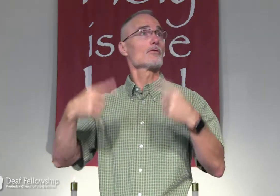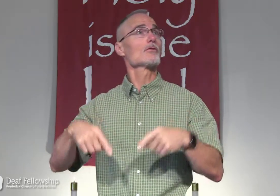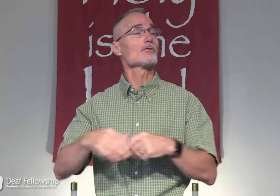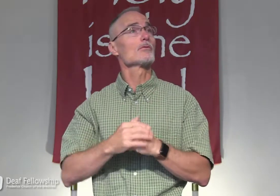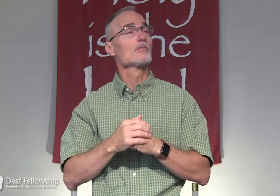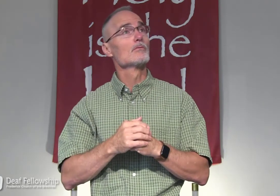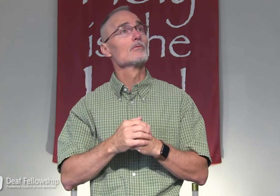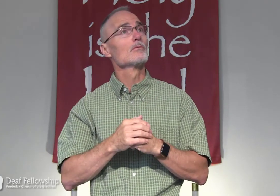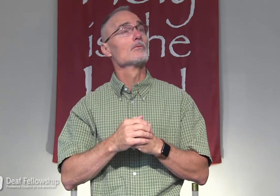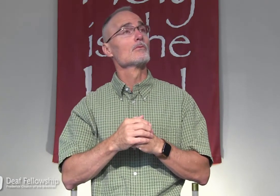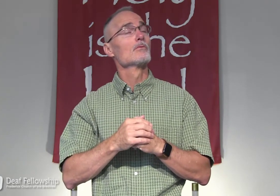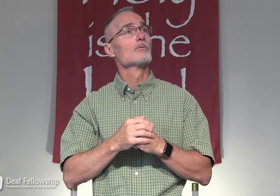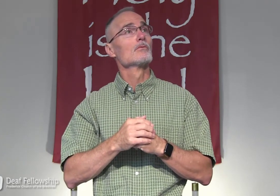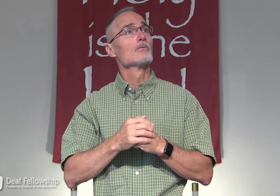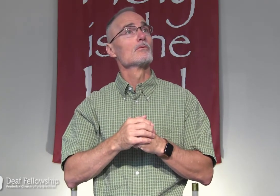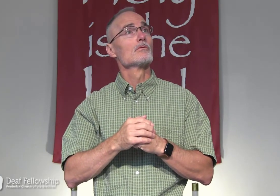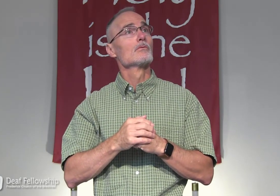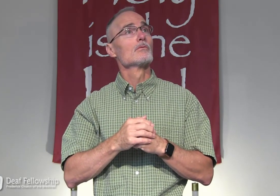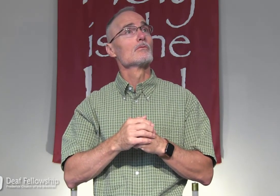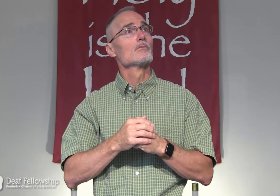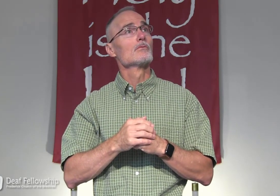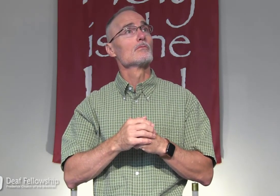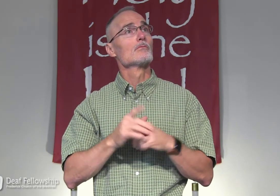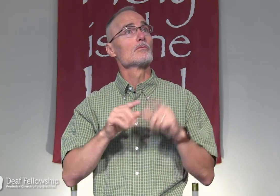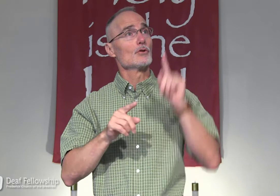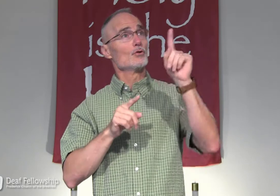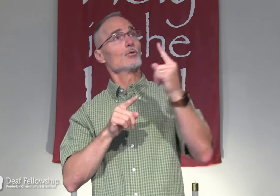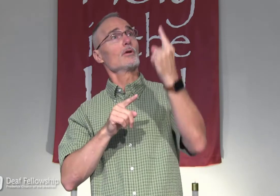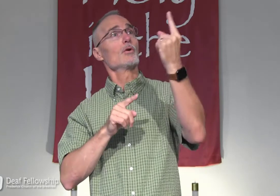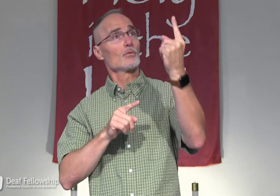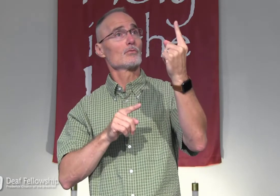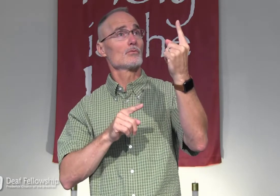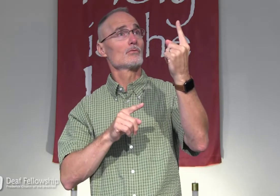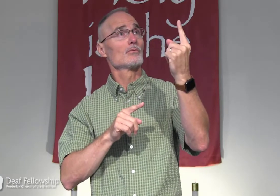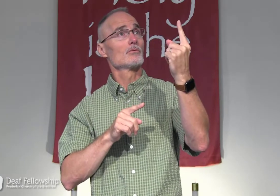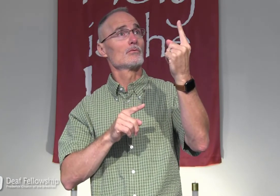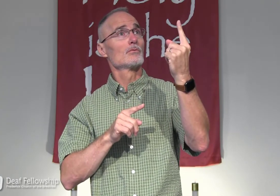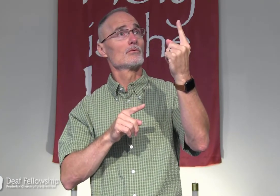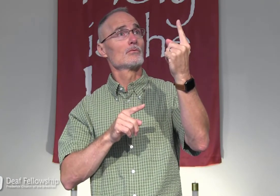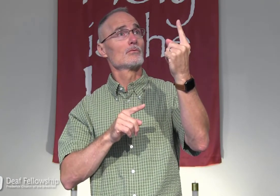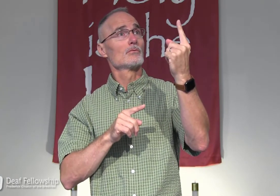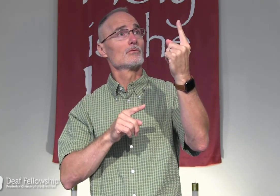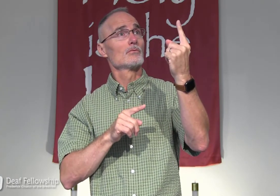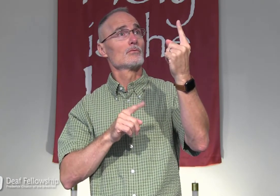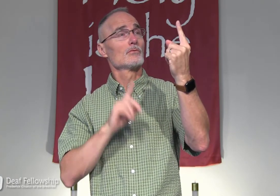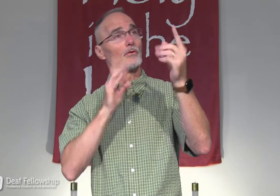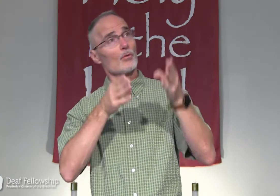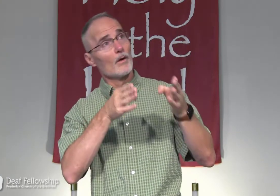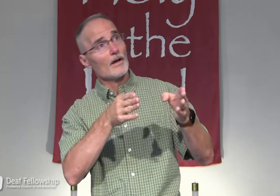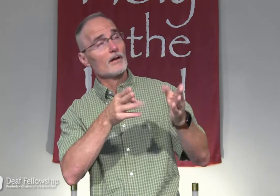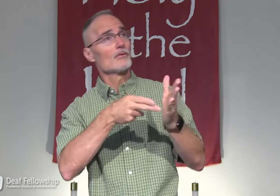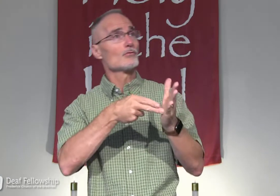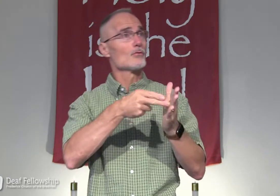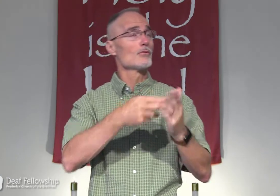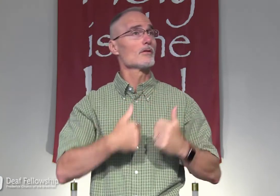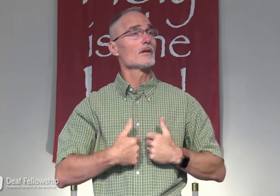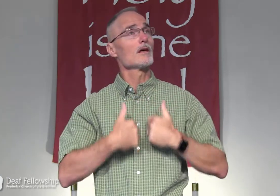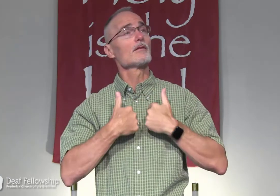That statement in and of itself, I know, is controversial. That you alone are